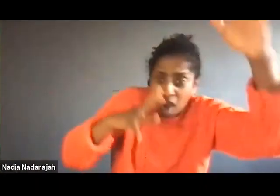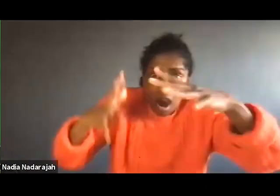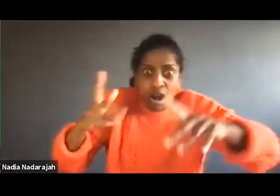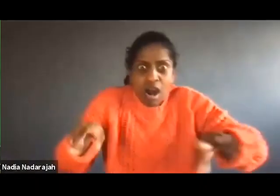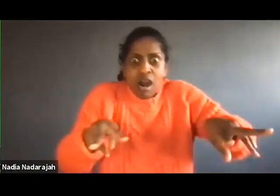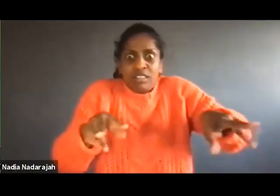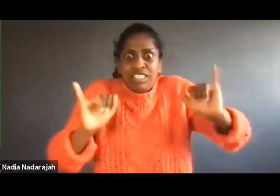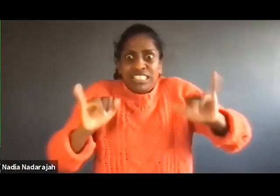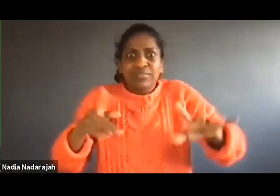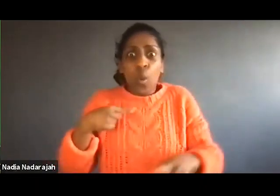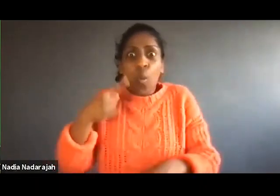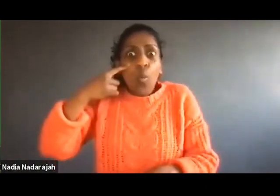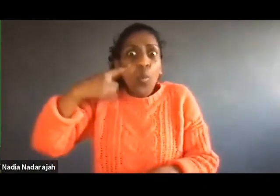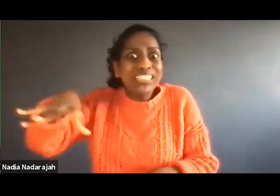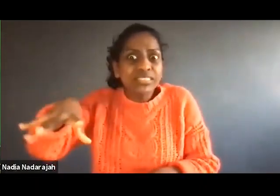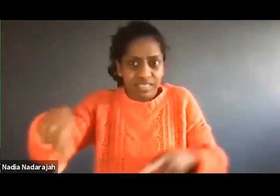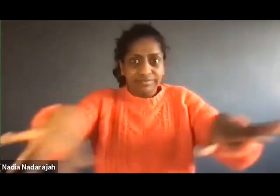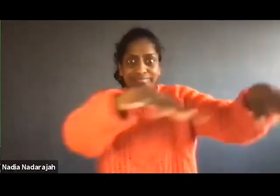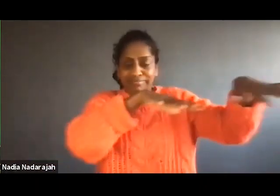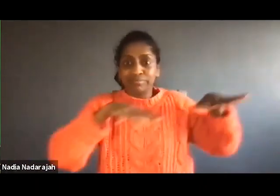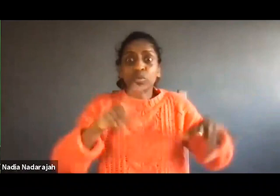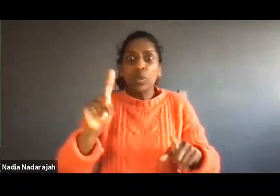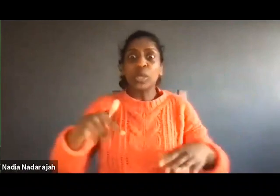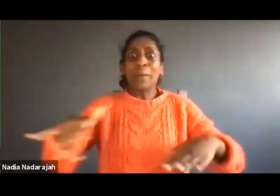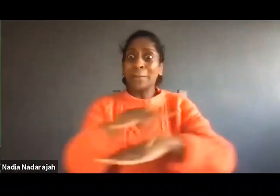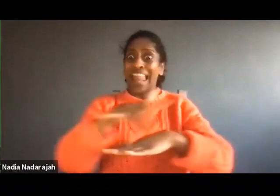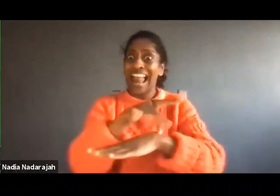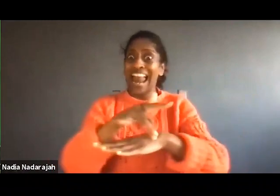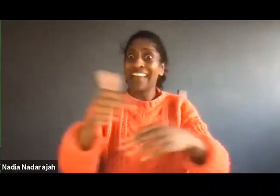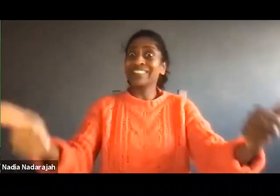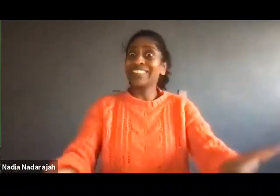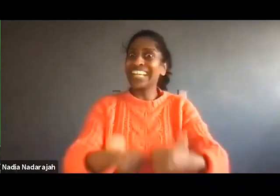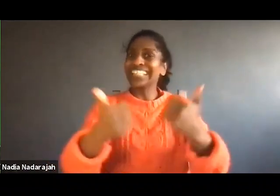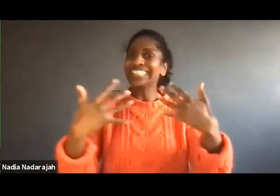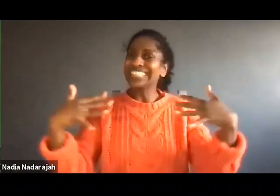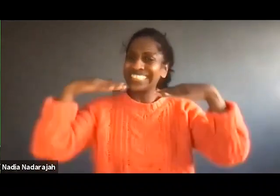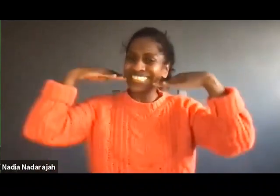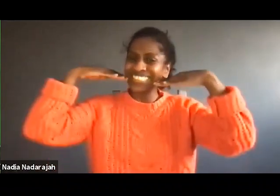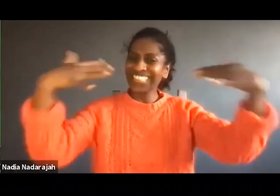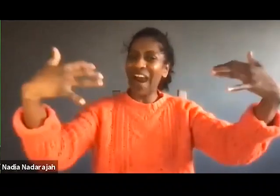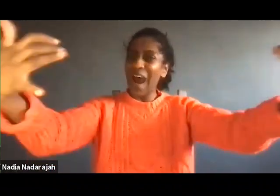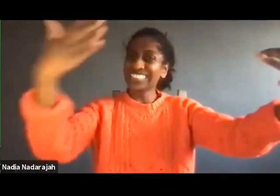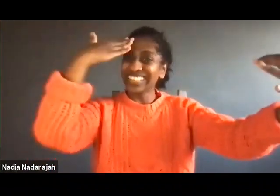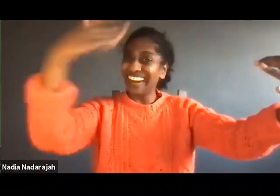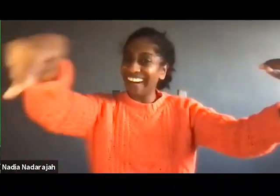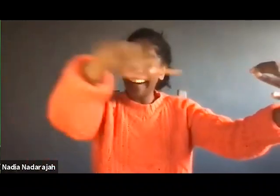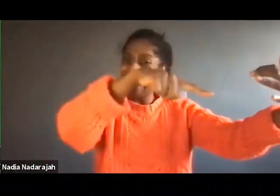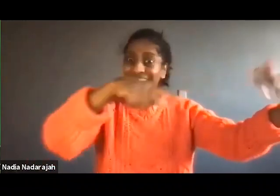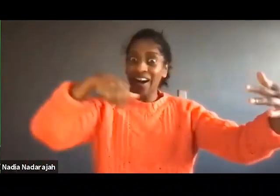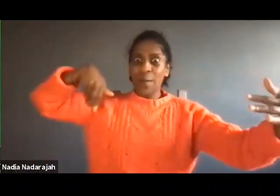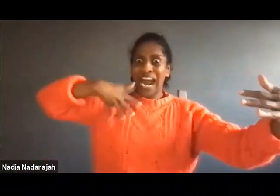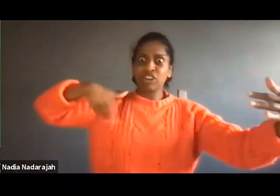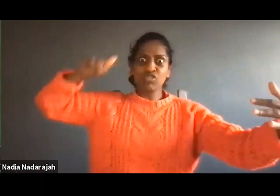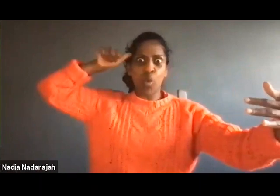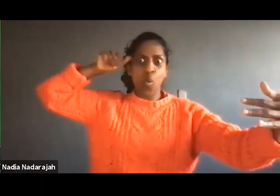fell down. So these things do happen. And if this sort of thing is to occur, you just need to